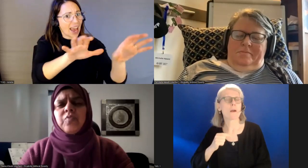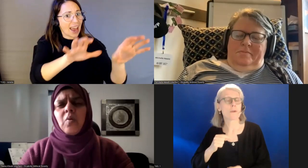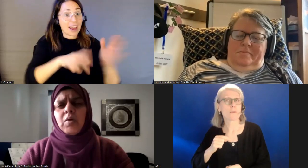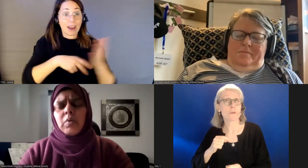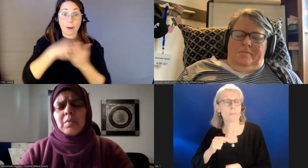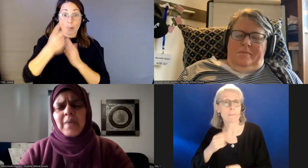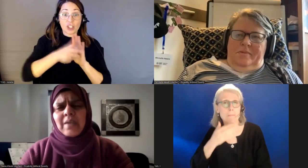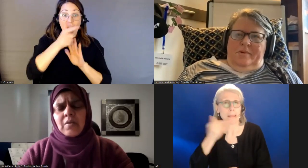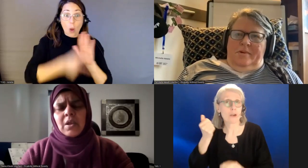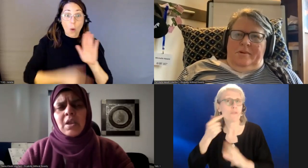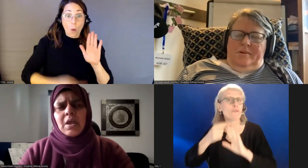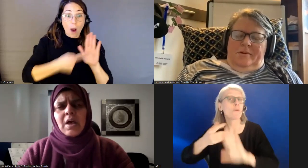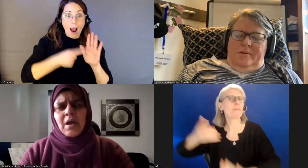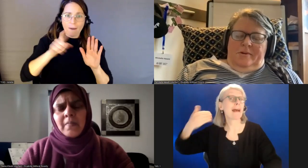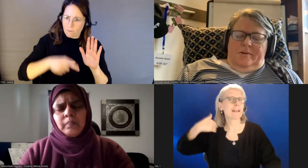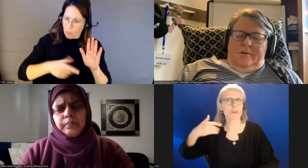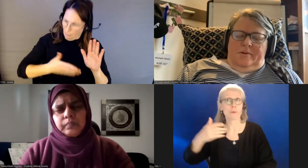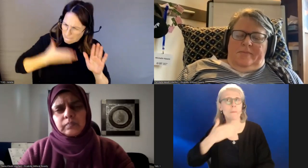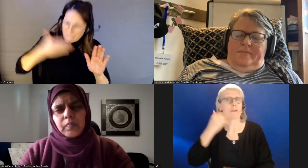build forward better.